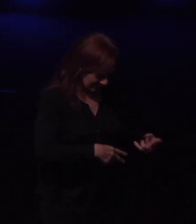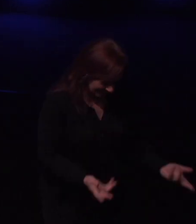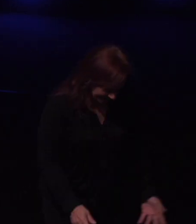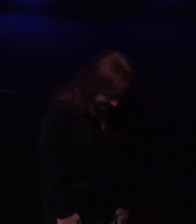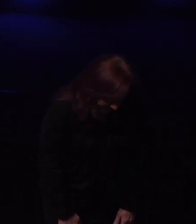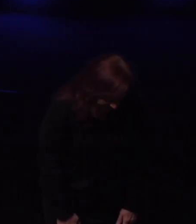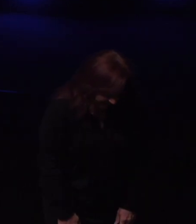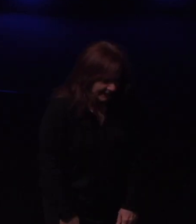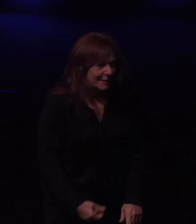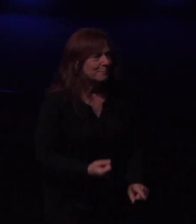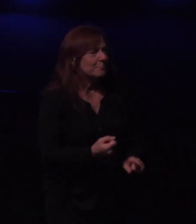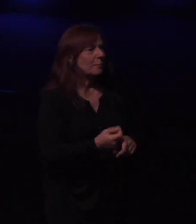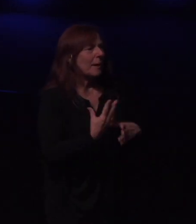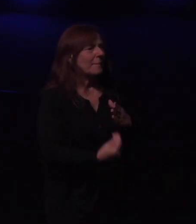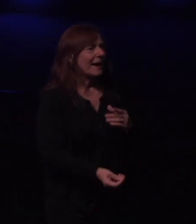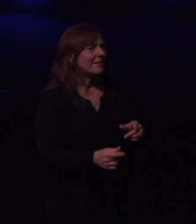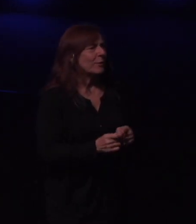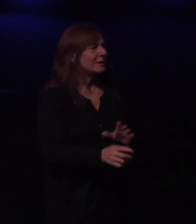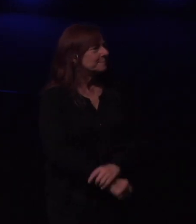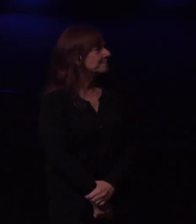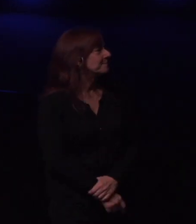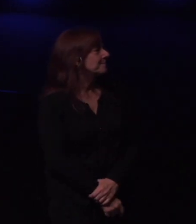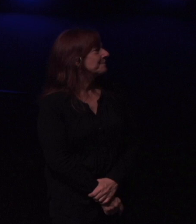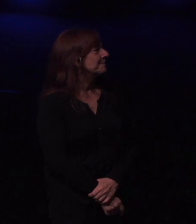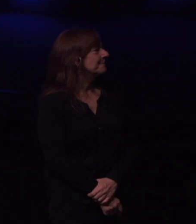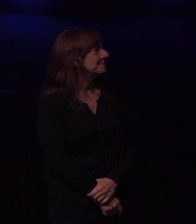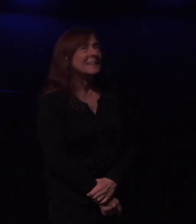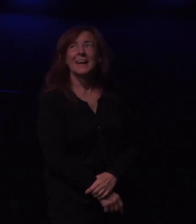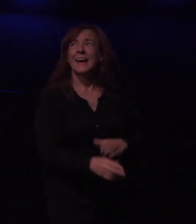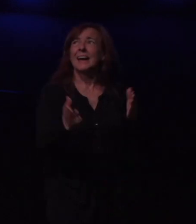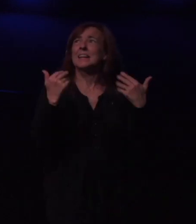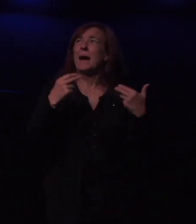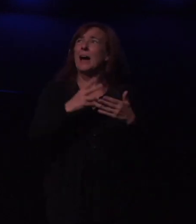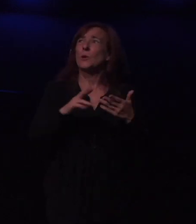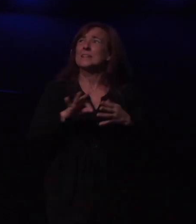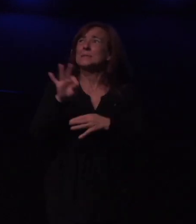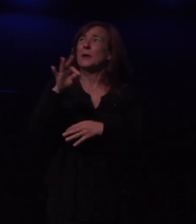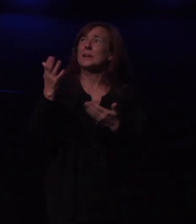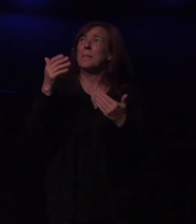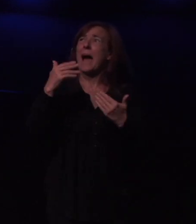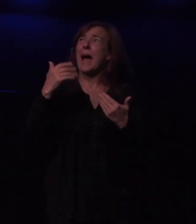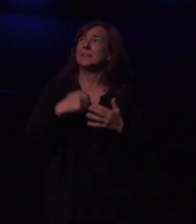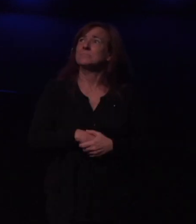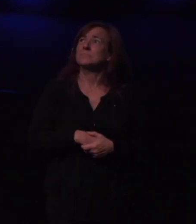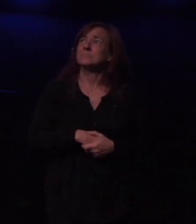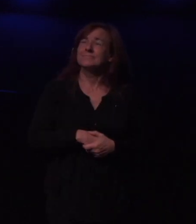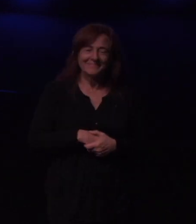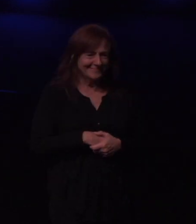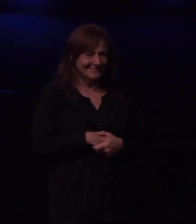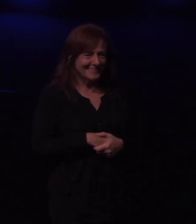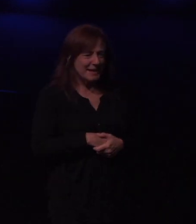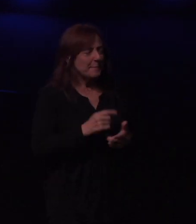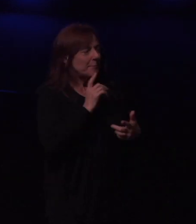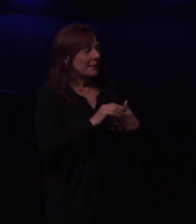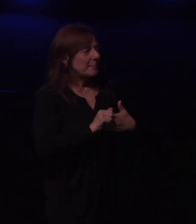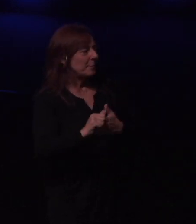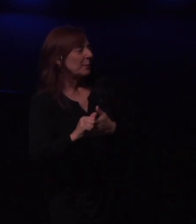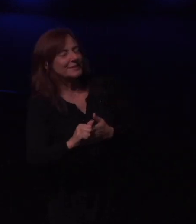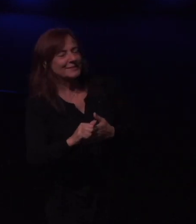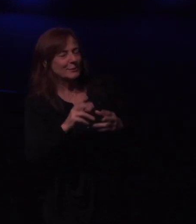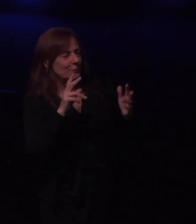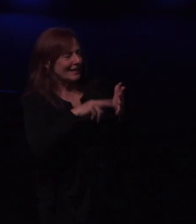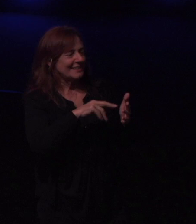scripture. So boom, Holy Spirit, have your way. But I felt really pulled to go to John